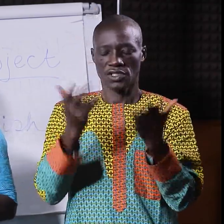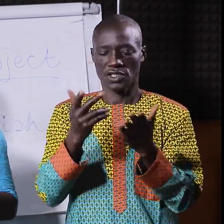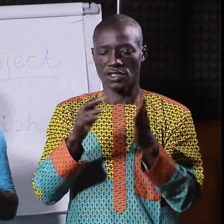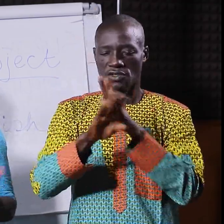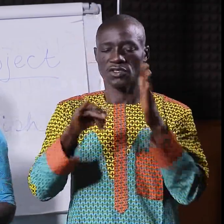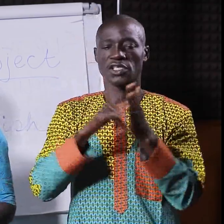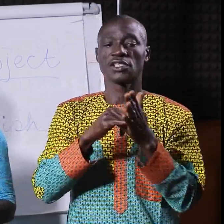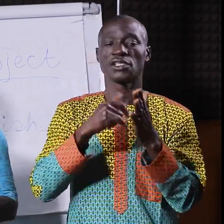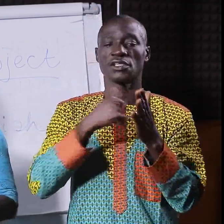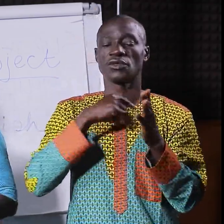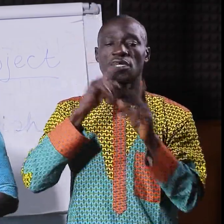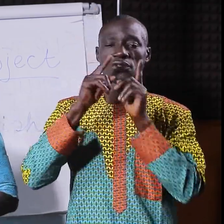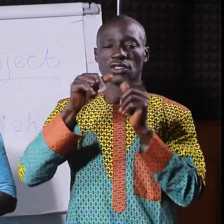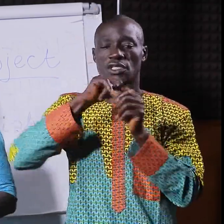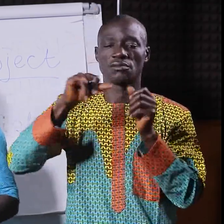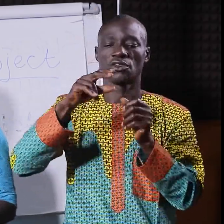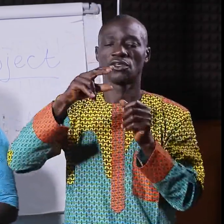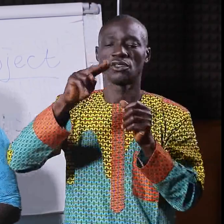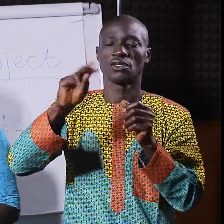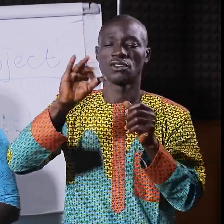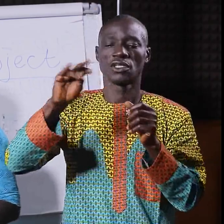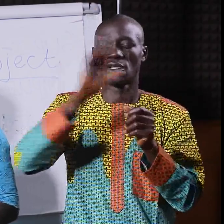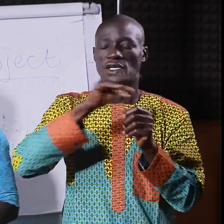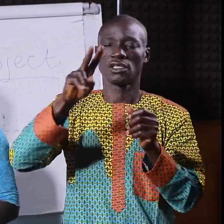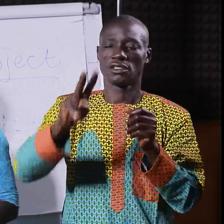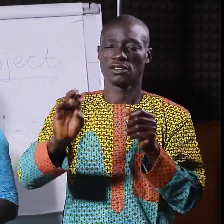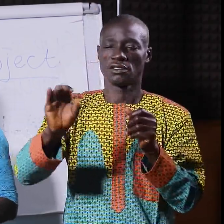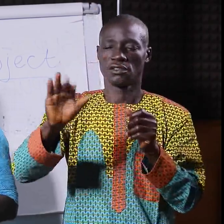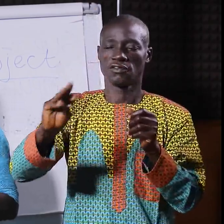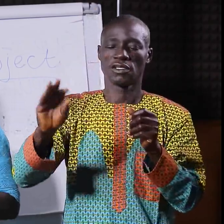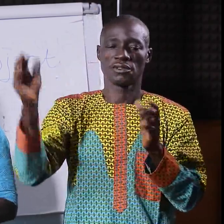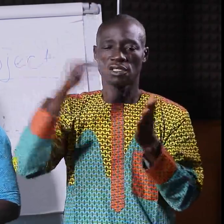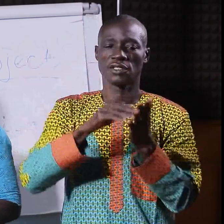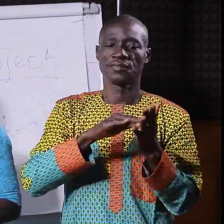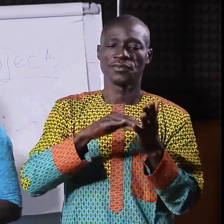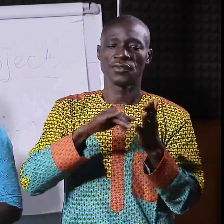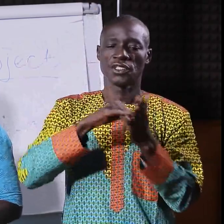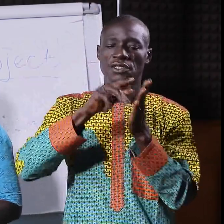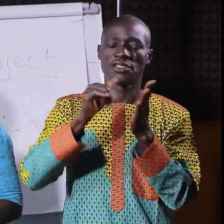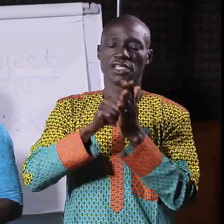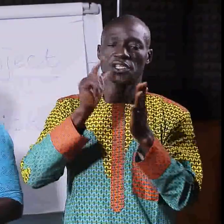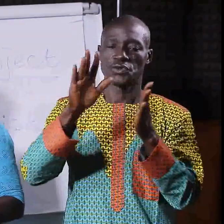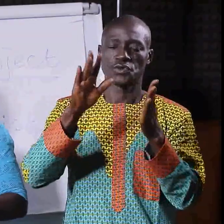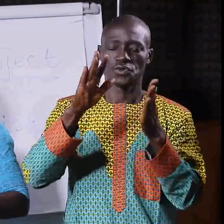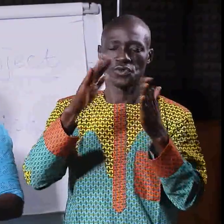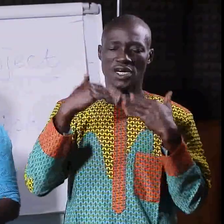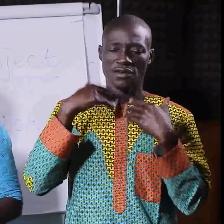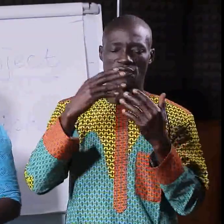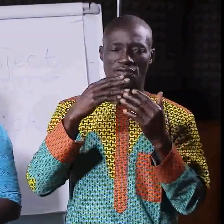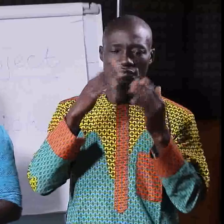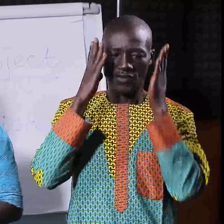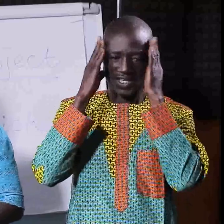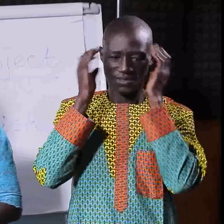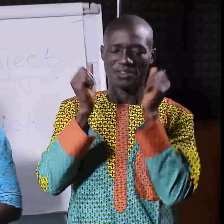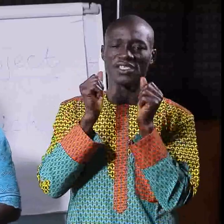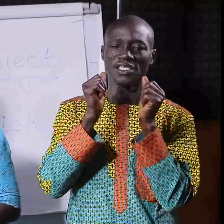homonyms, we are talking about nouns and verbs again, which means, like we have established earlier, there is no aspect